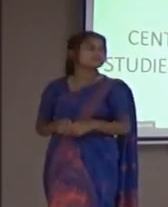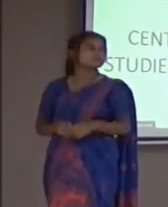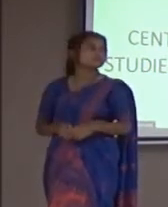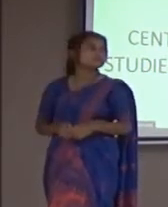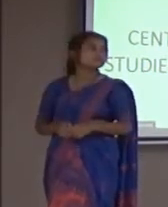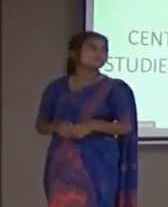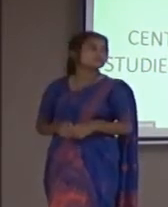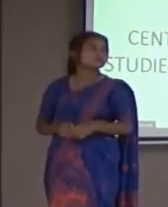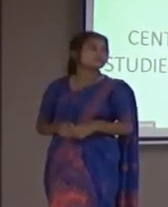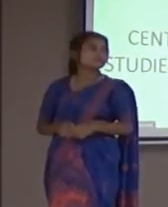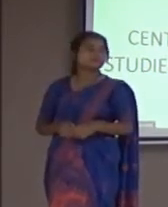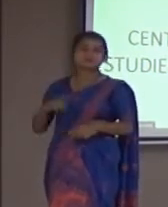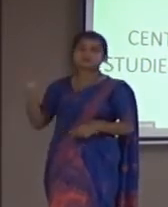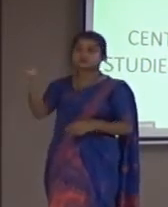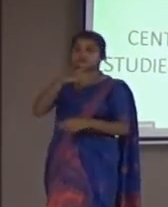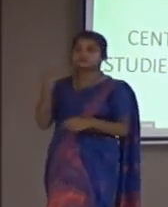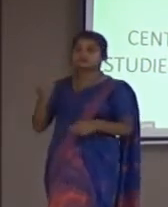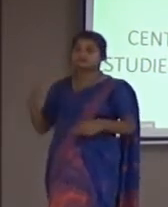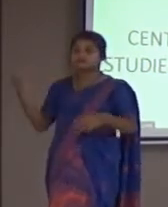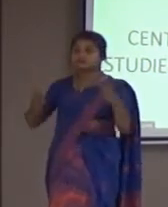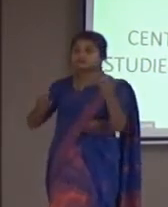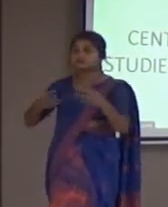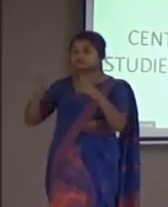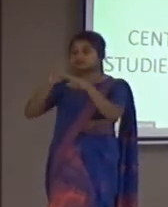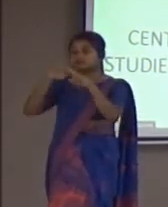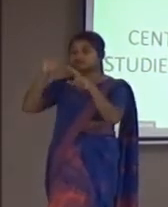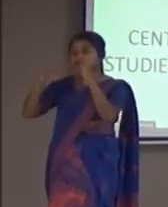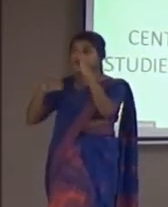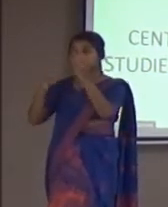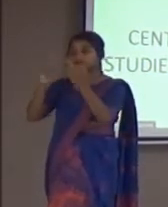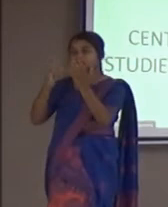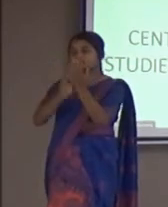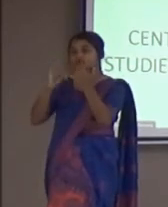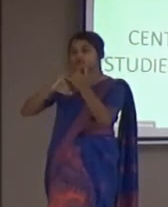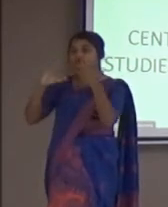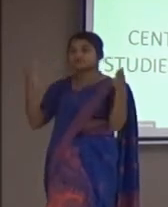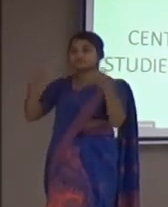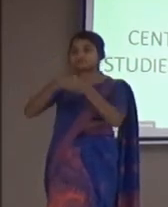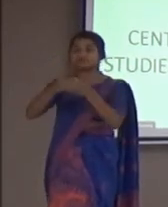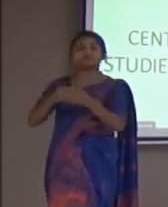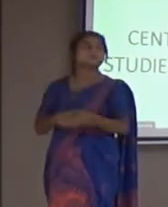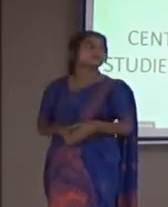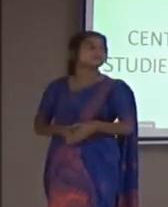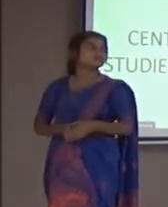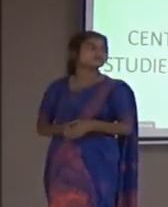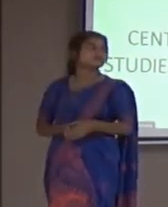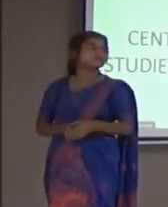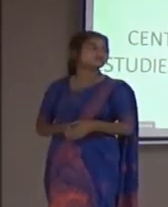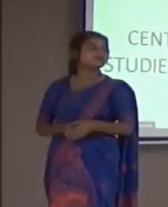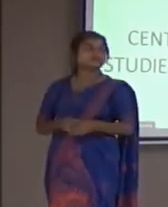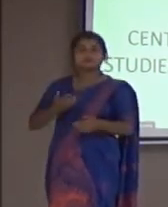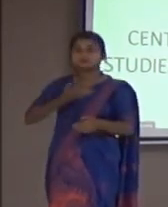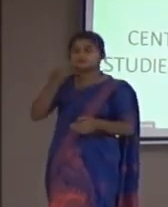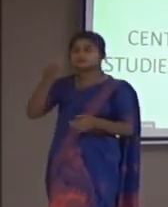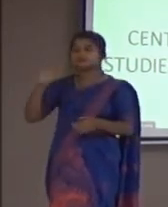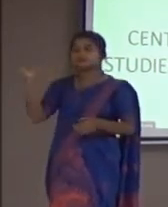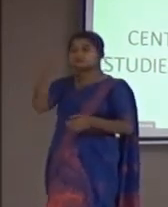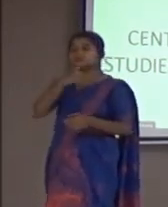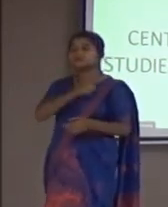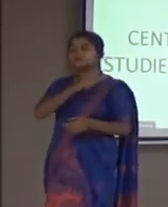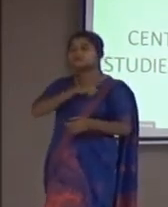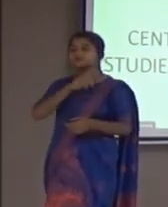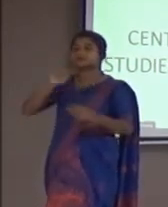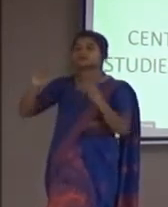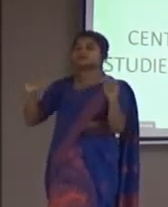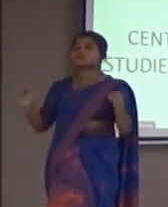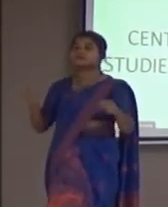us our this new focused community and give them their own pivotal